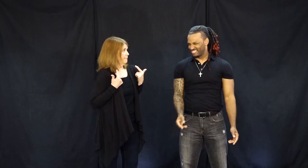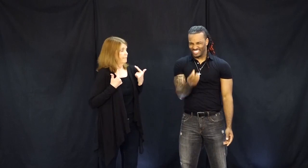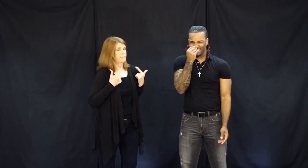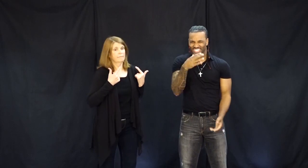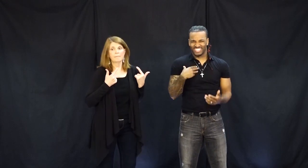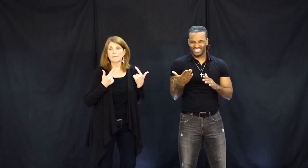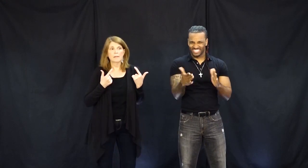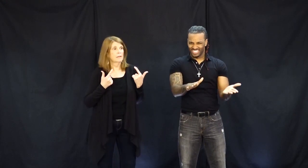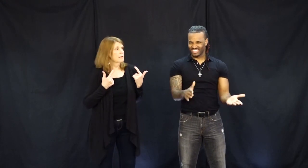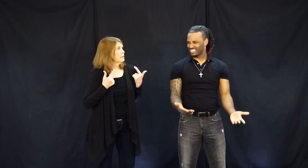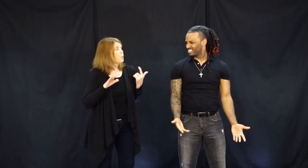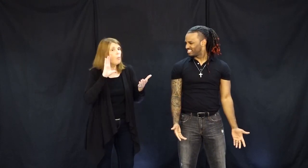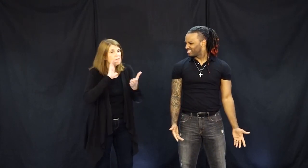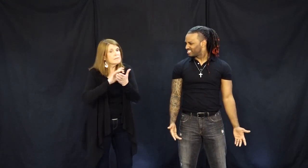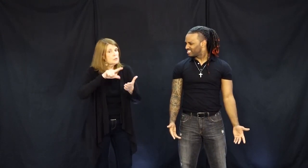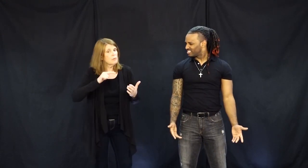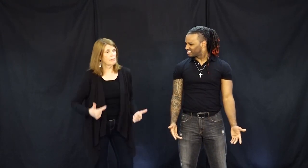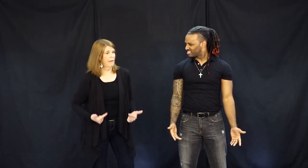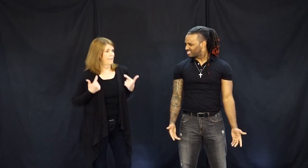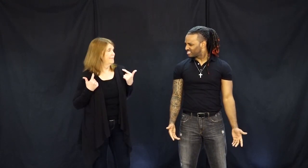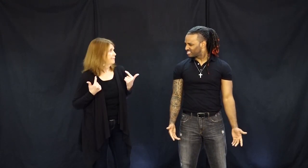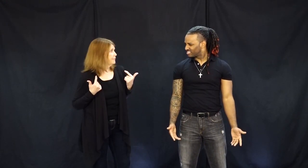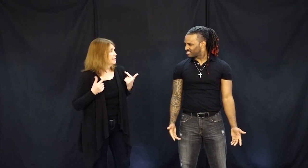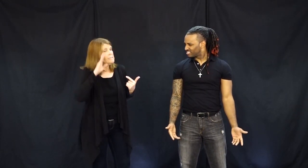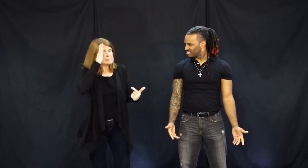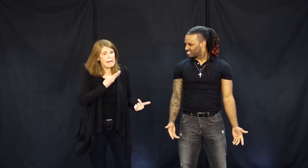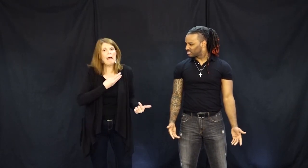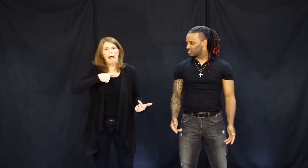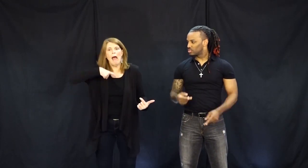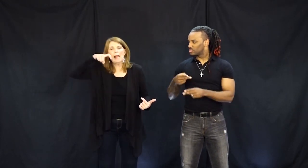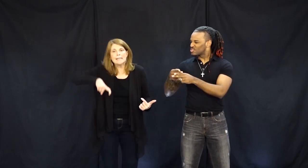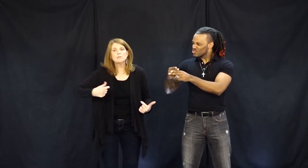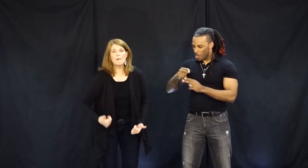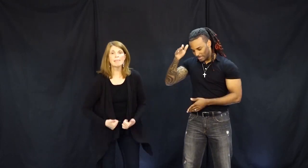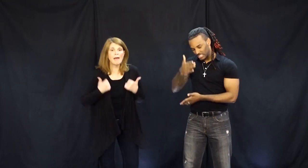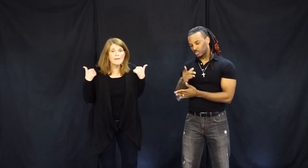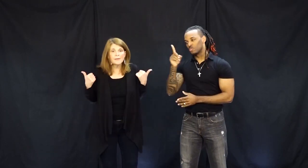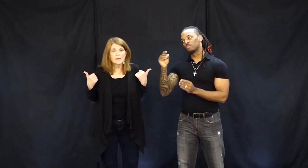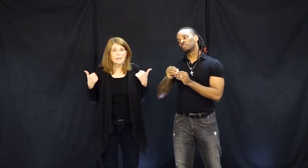more than willing to die. Your wife needs you alive, son, I need you alive. Call me son one more time.